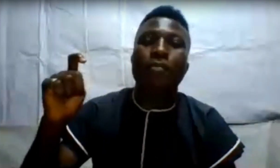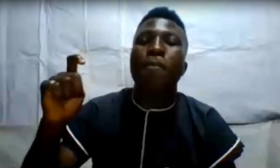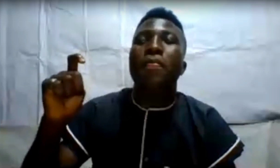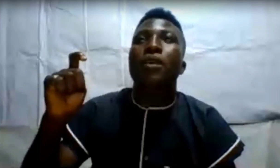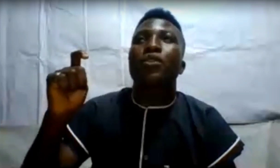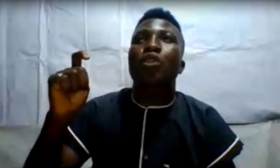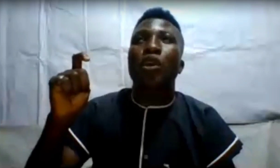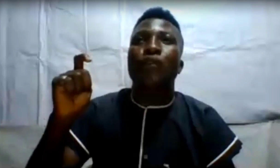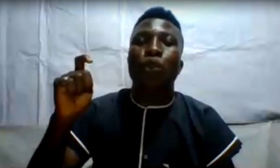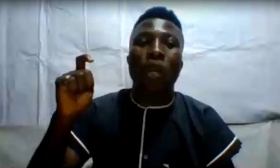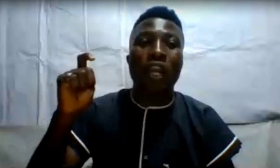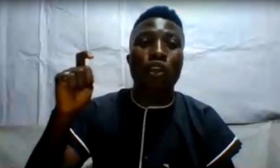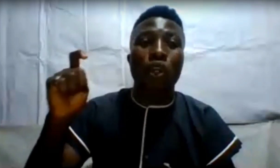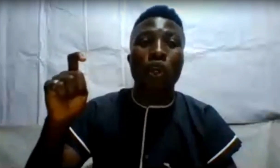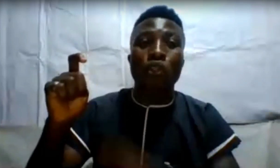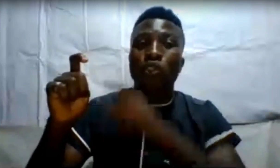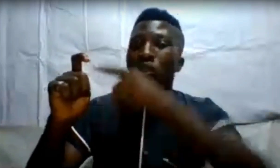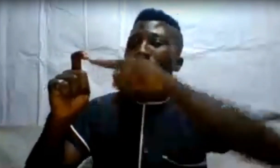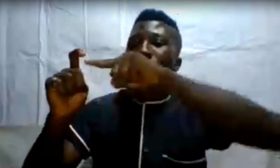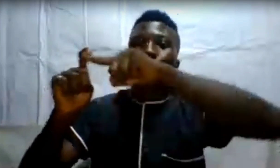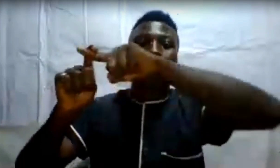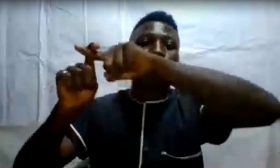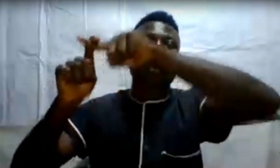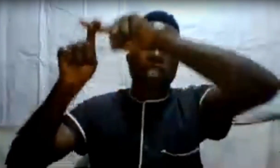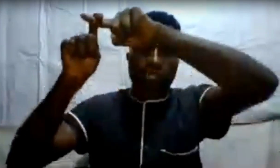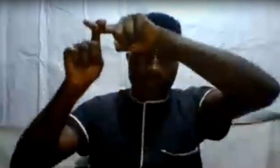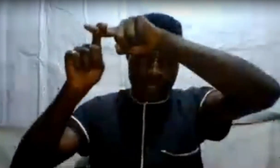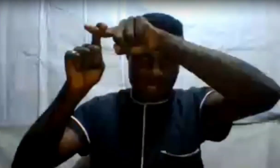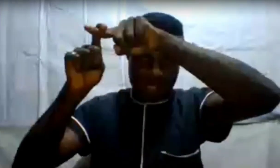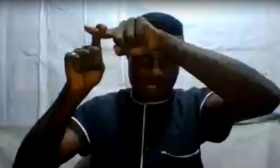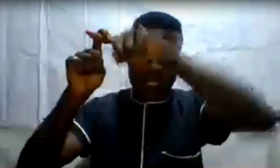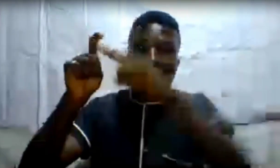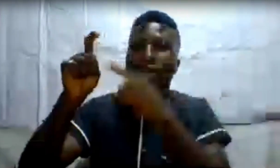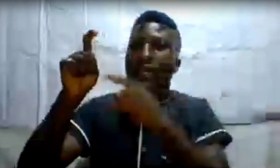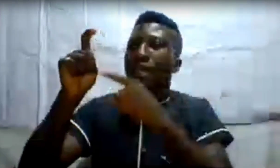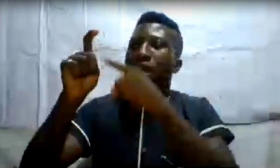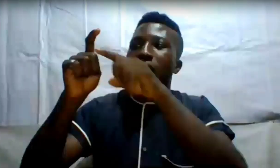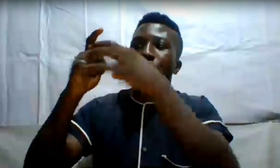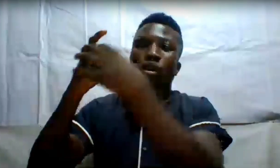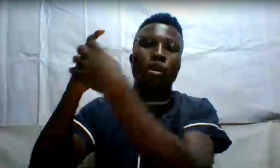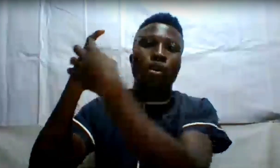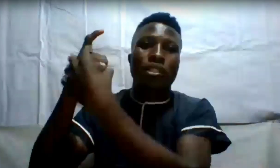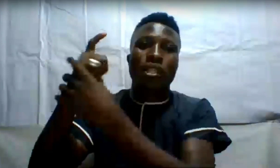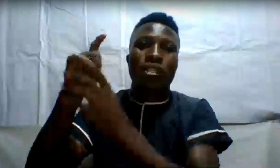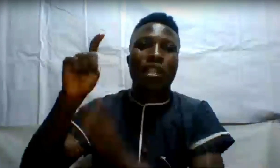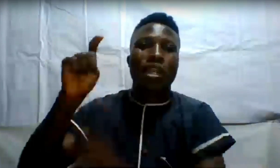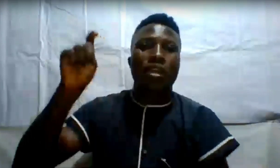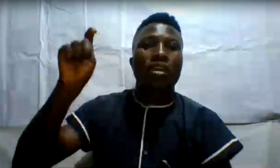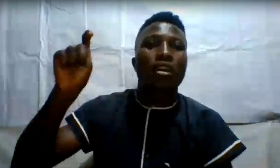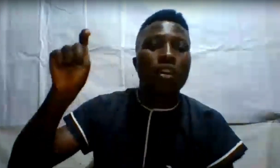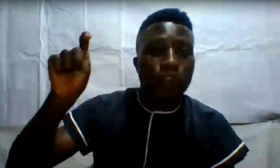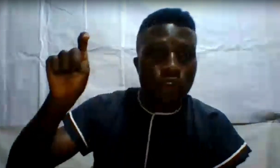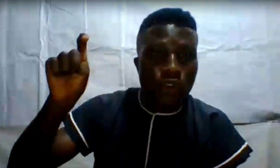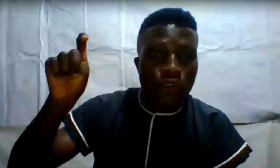where you put it on the stick and your clothes stays here. So when you see your hanger, remember your letter